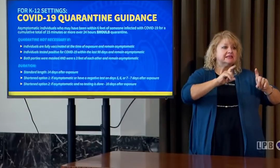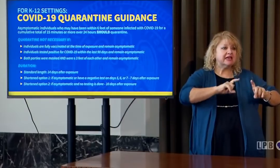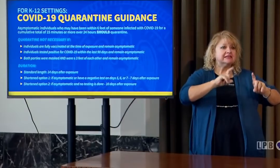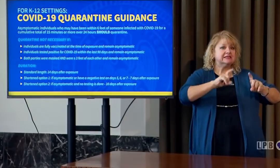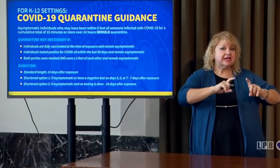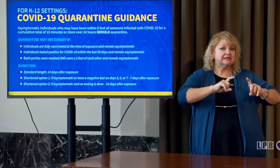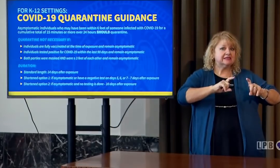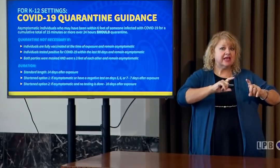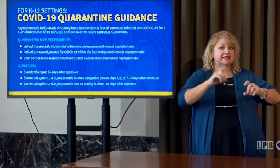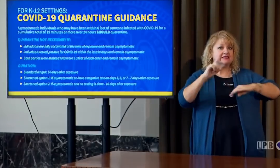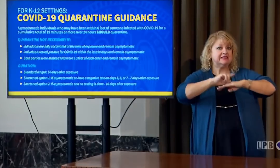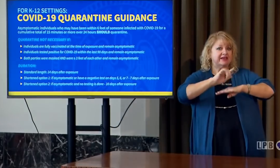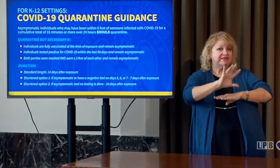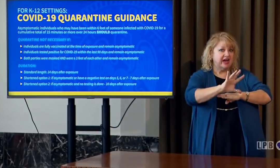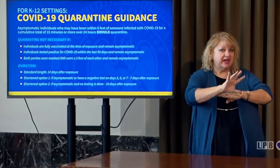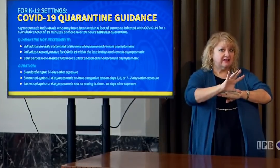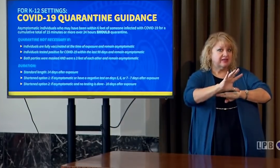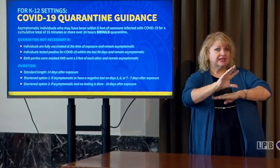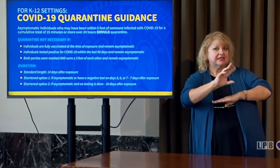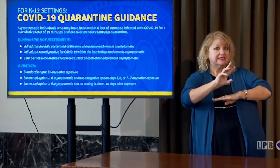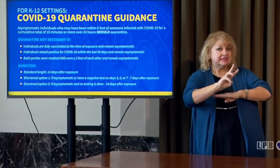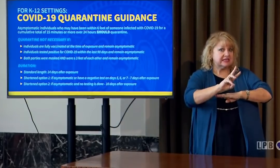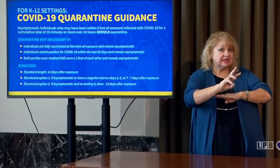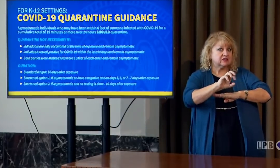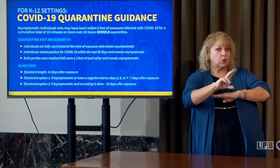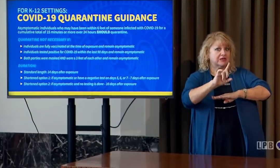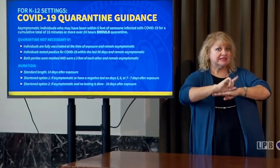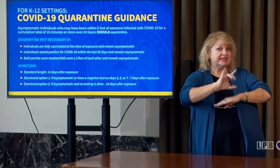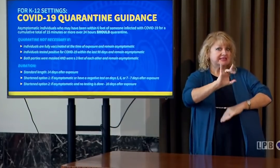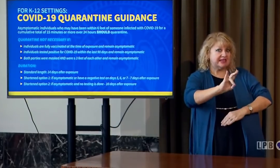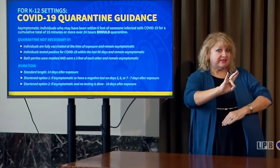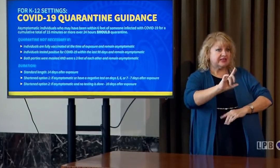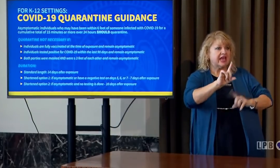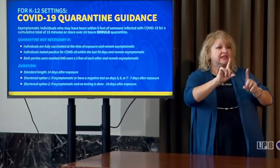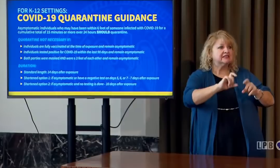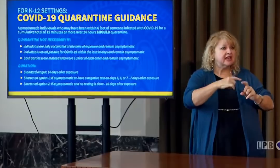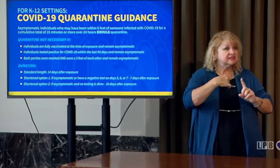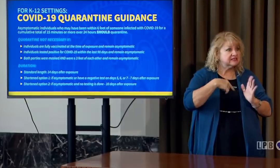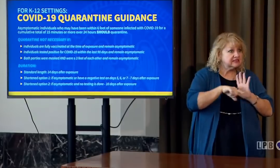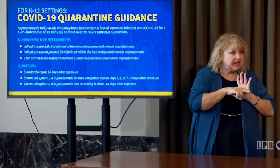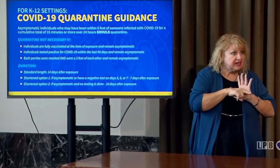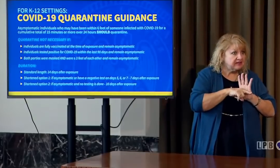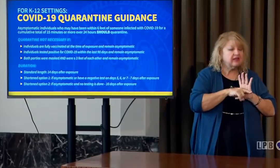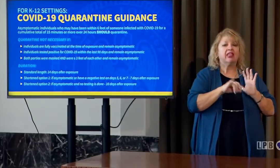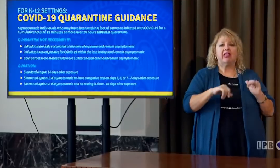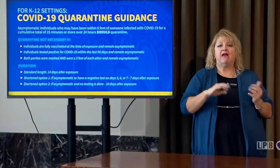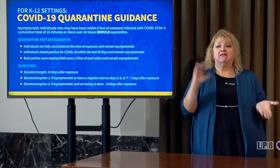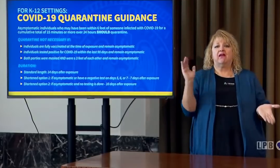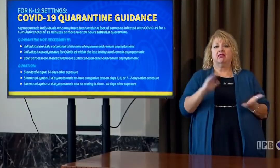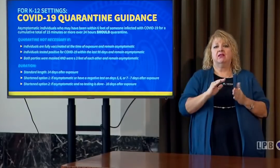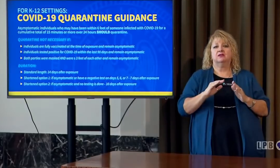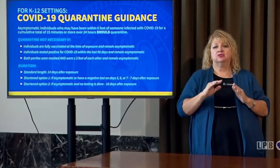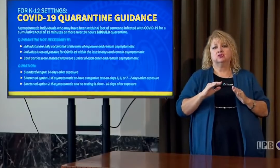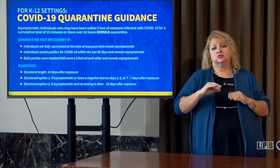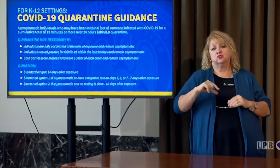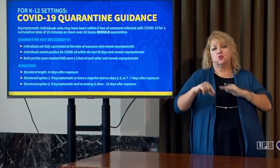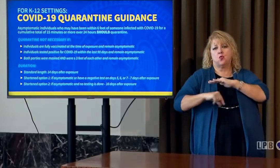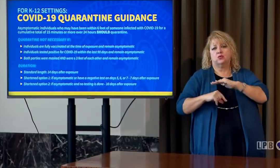7. So there are ways to shorten that quarantine period. For this school year to date, there's been